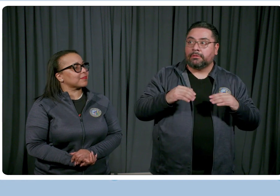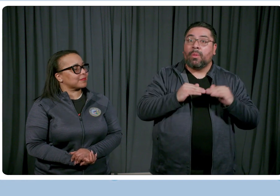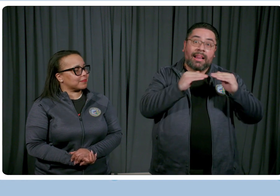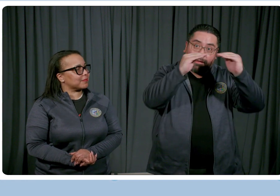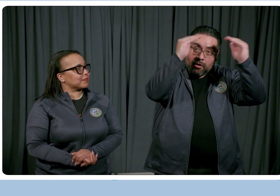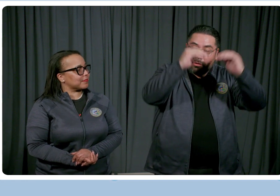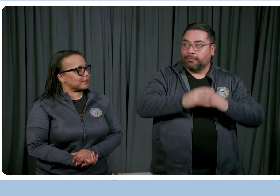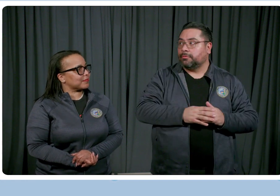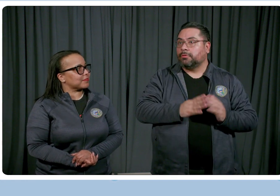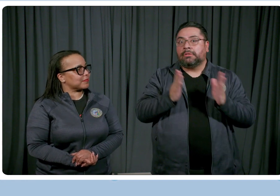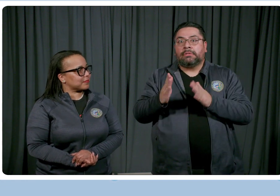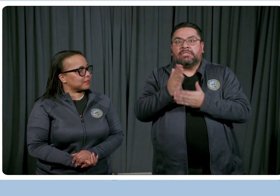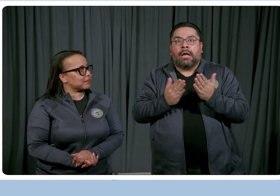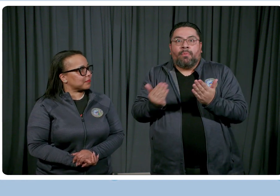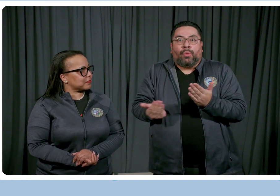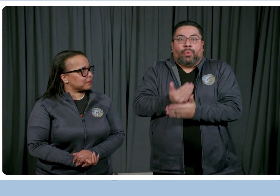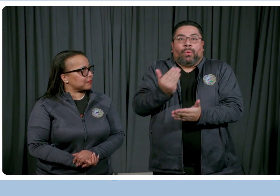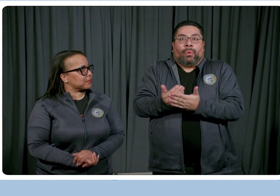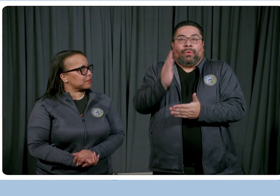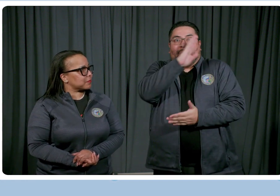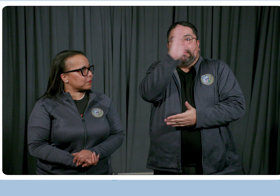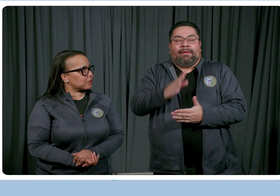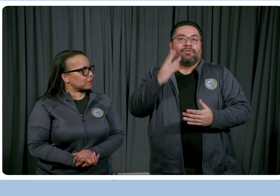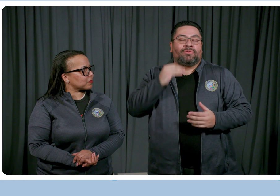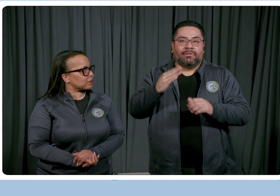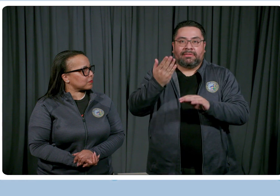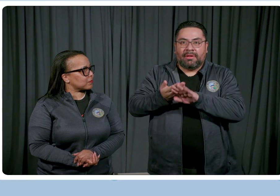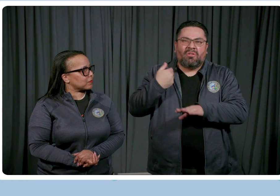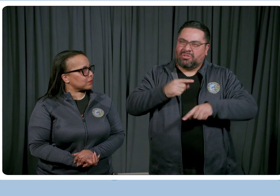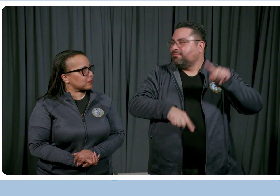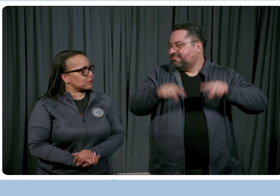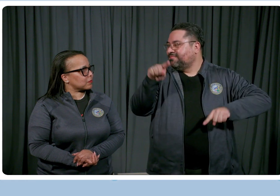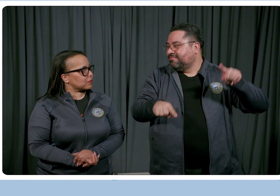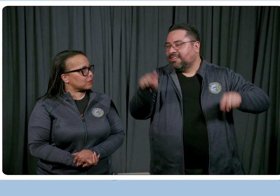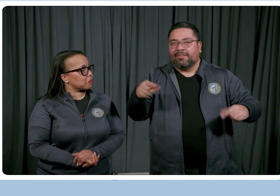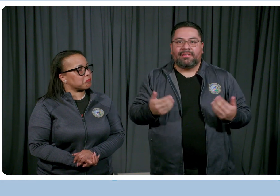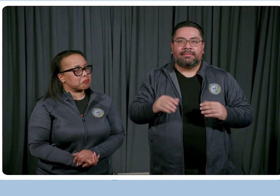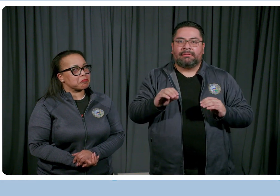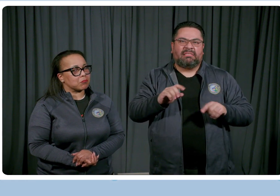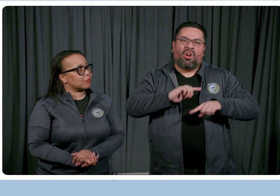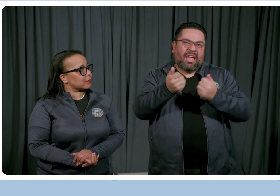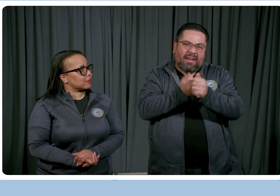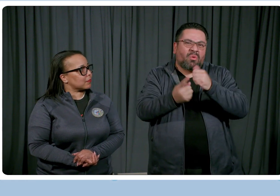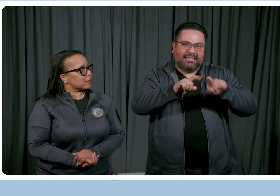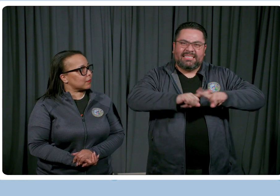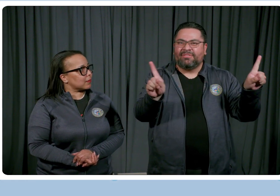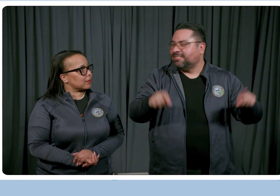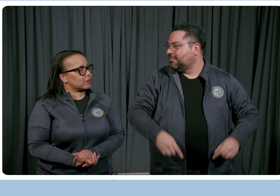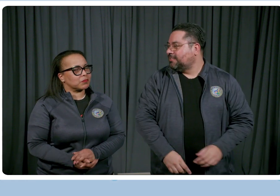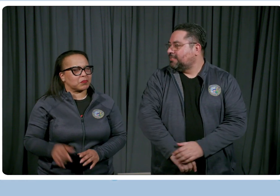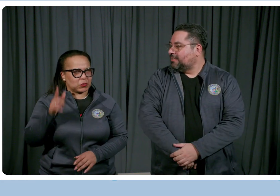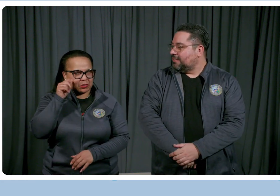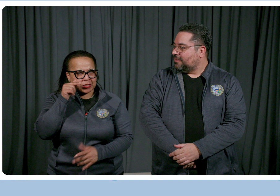like level, and then some are new. And so it varies. I would say no one's alike. So